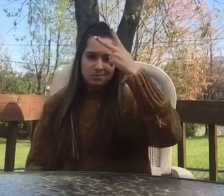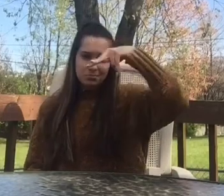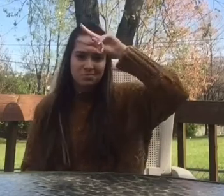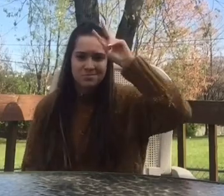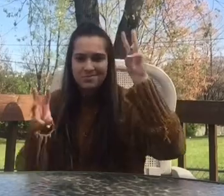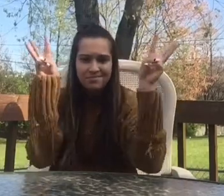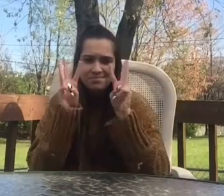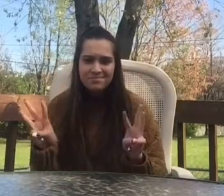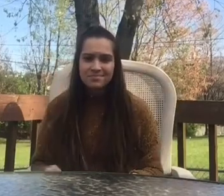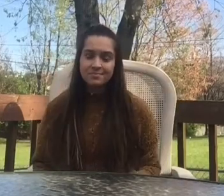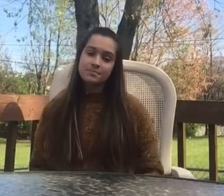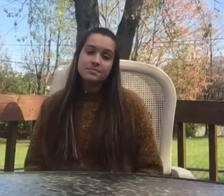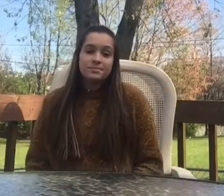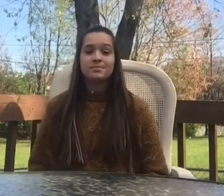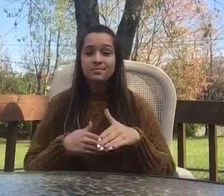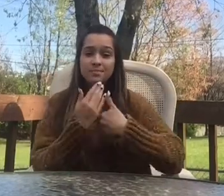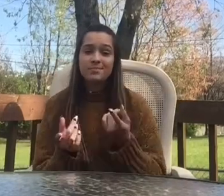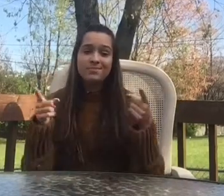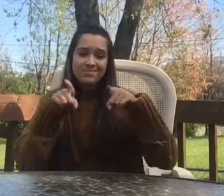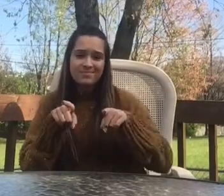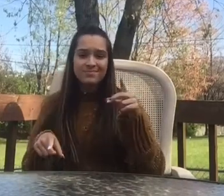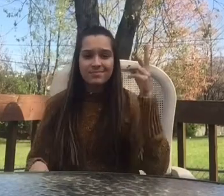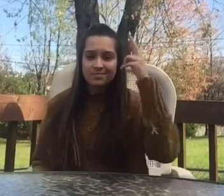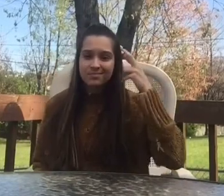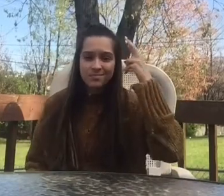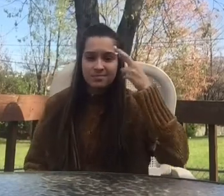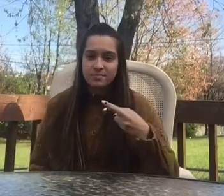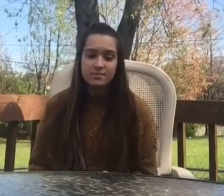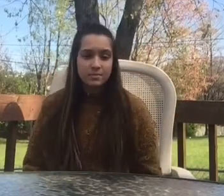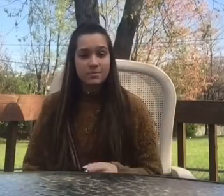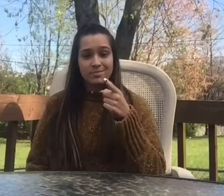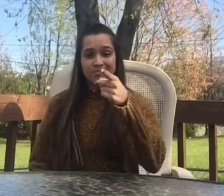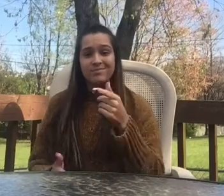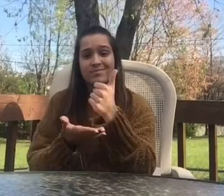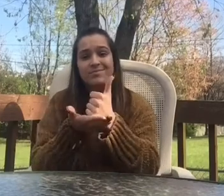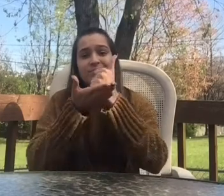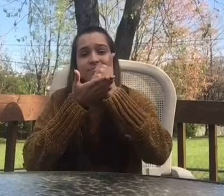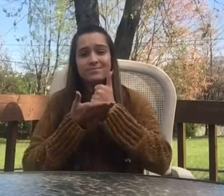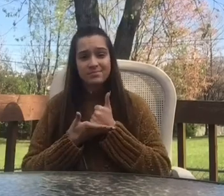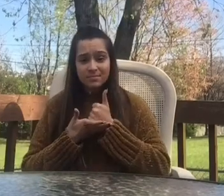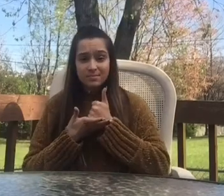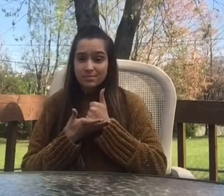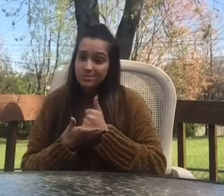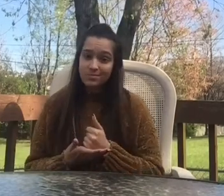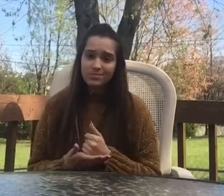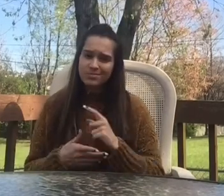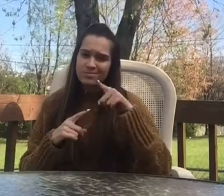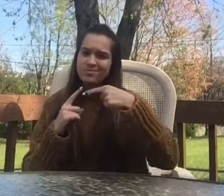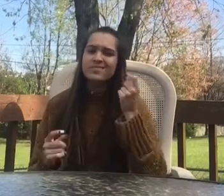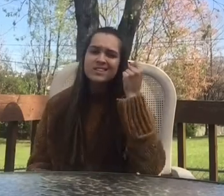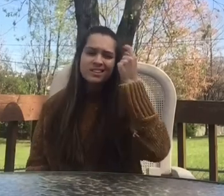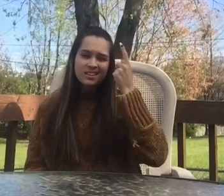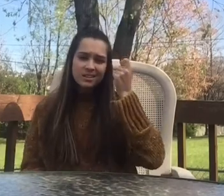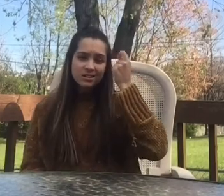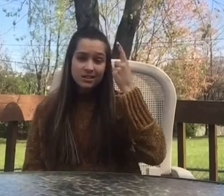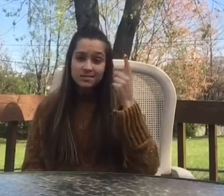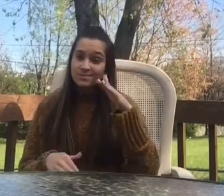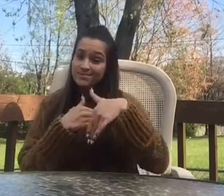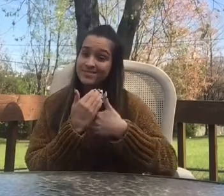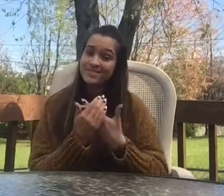weather? It all happened for a reason, 'cause you pulled me back together. But when I put it all together, it